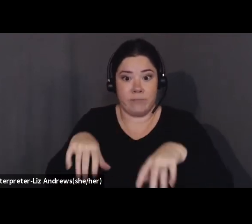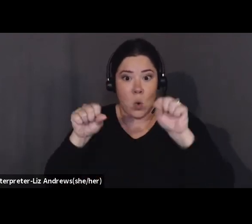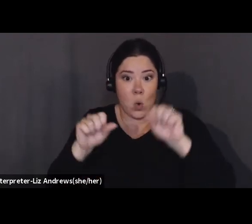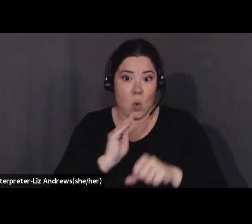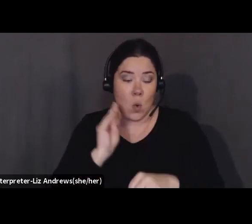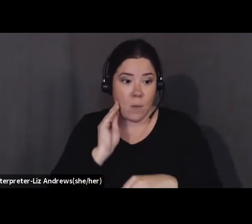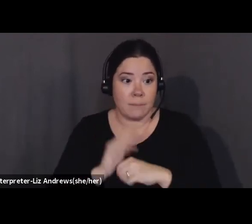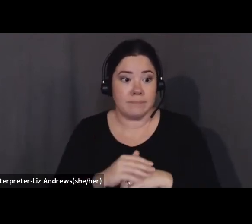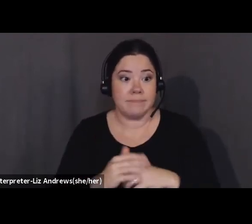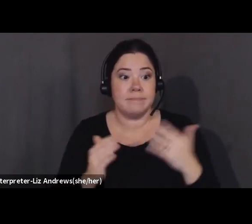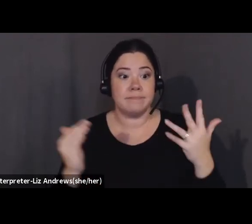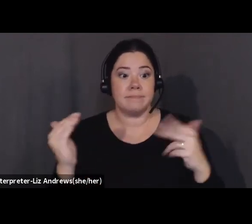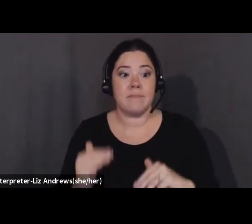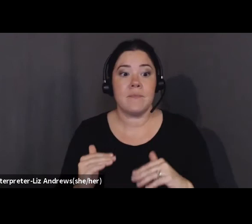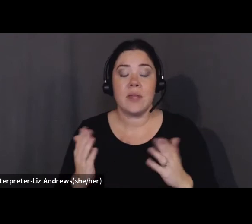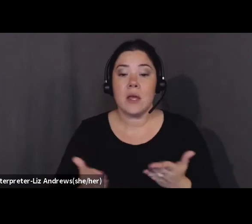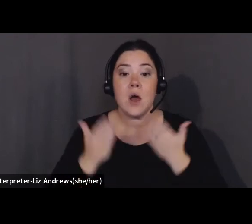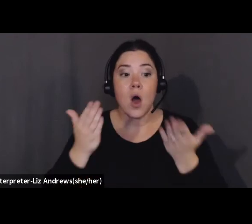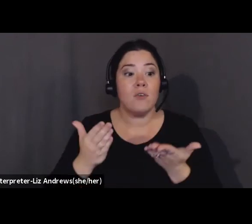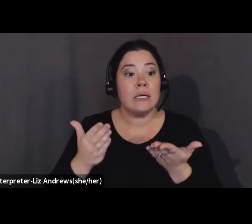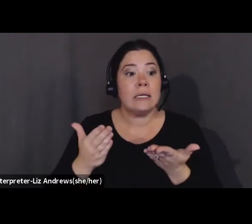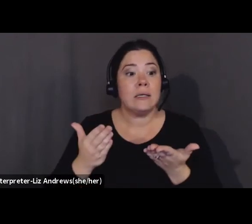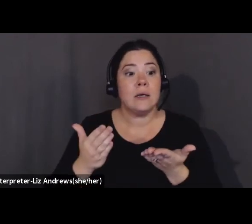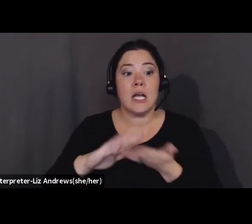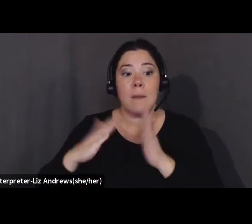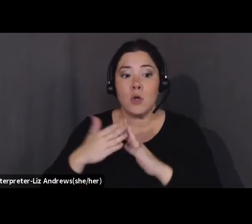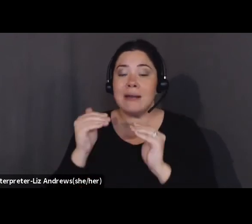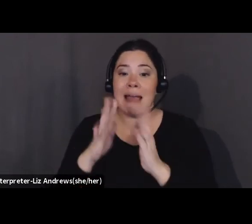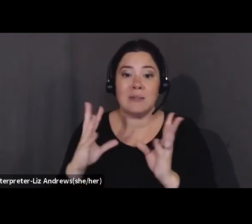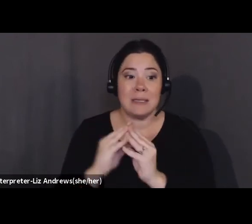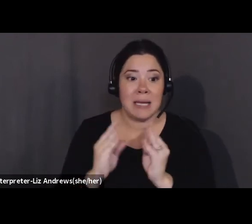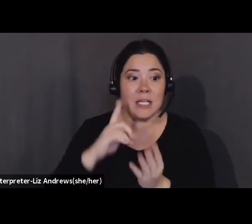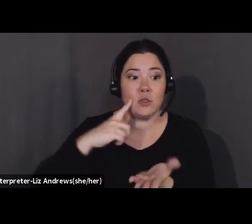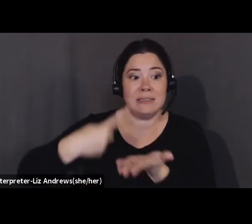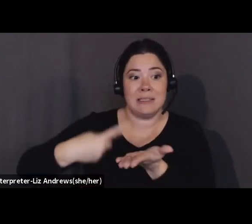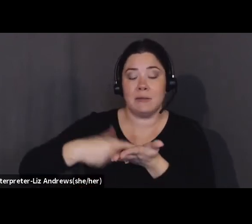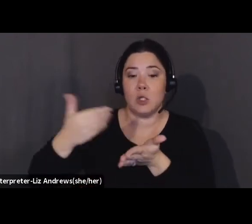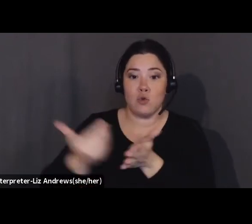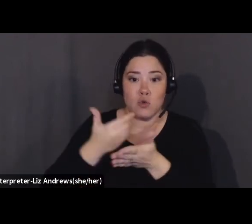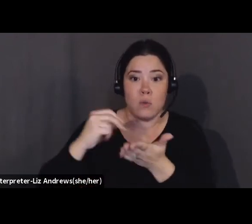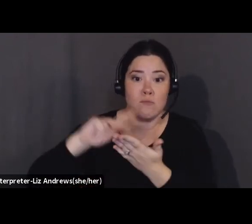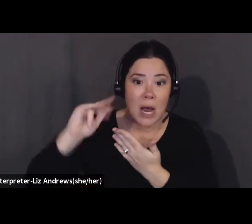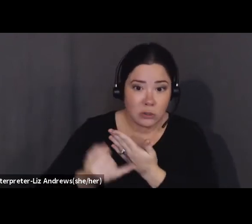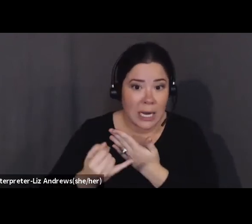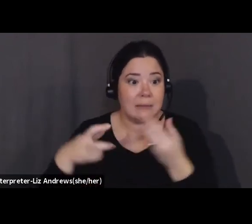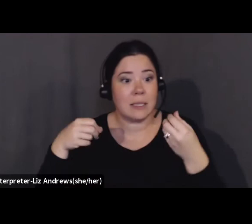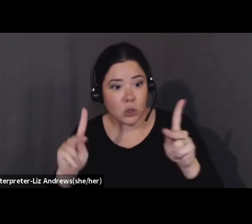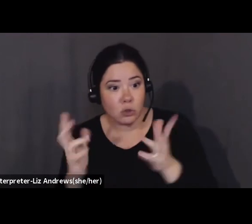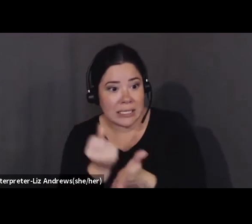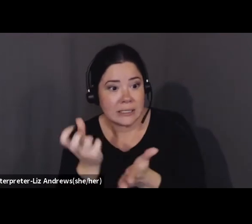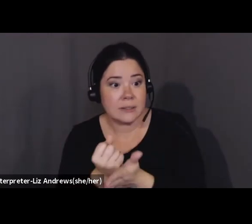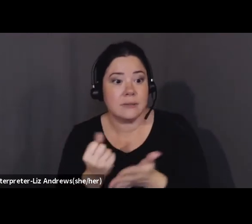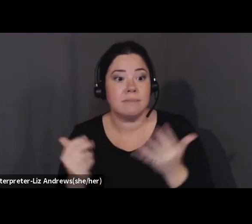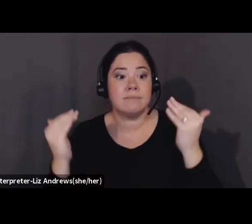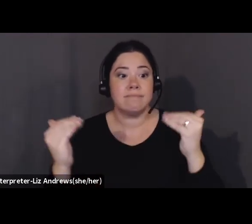housing projects and upcoming legislation, hosting a landlord appreciation event, and developing